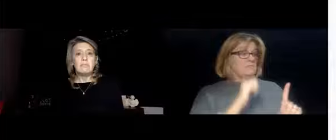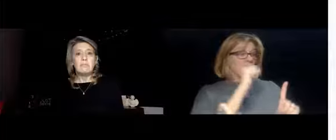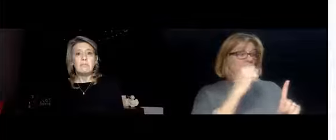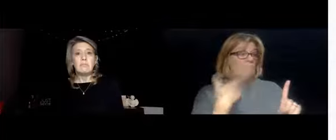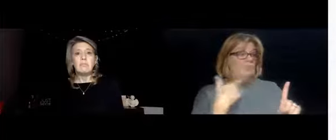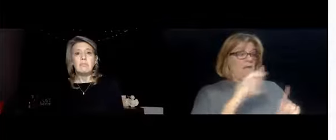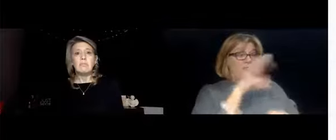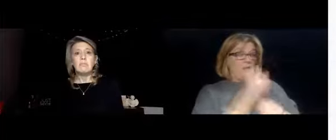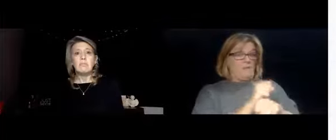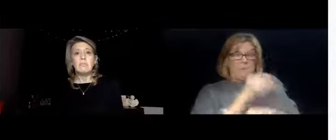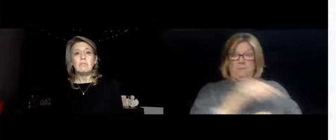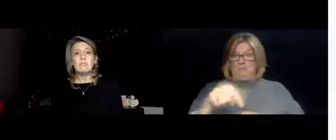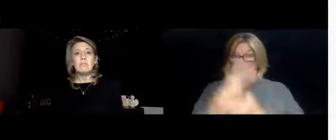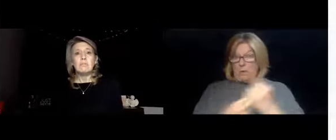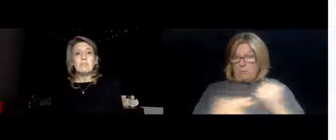Do you think